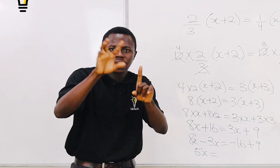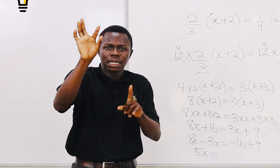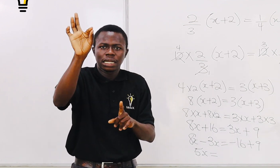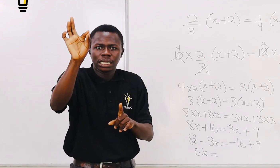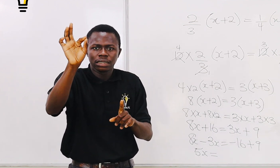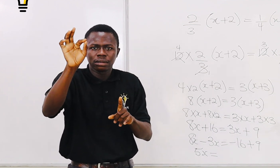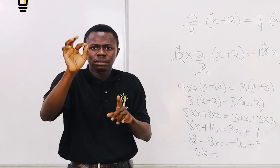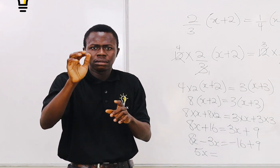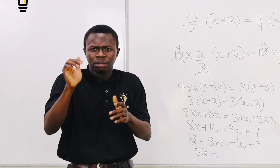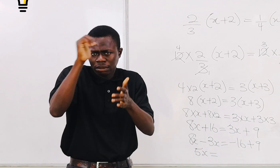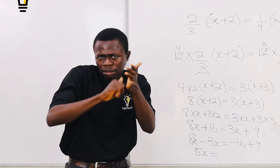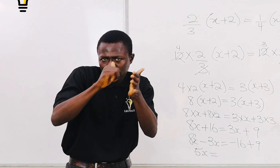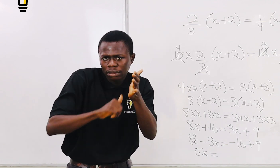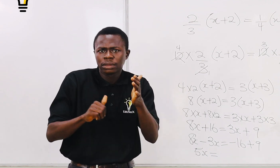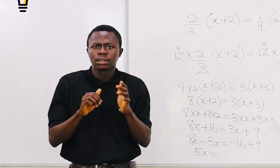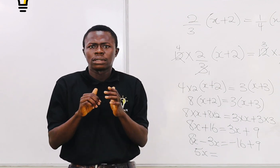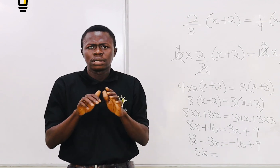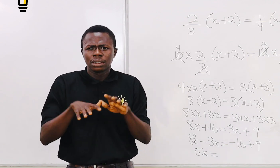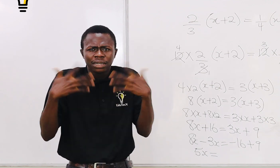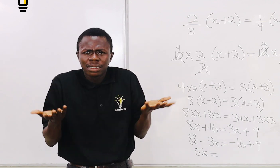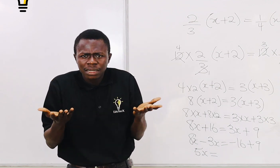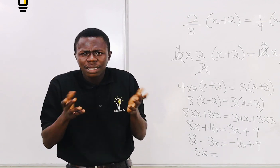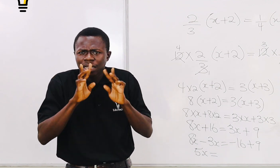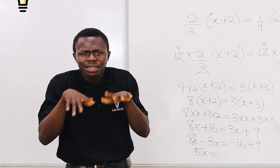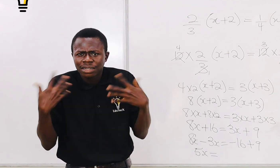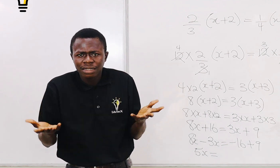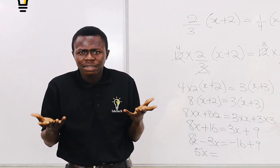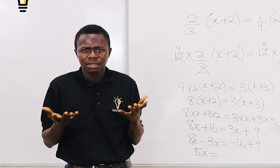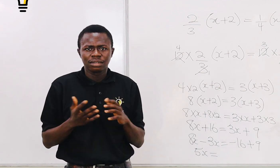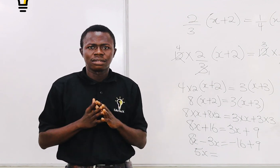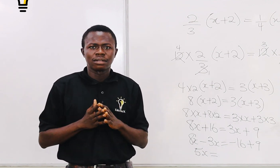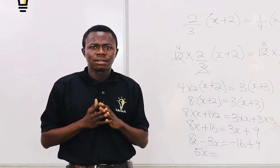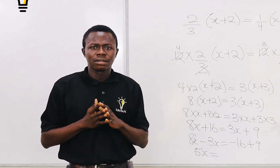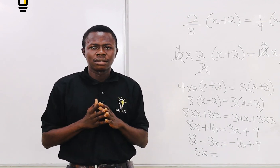plus 9. We subtract, and then the answer will be